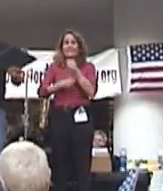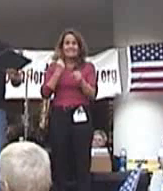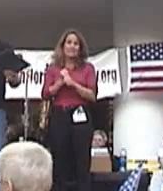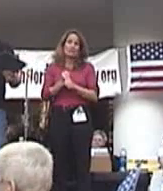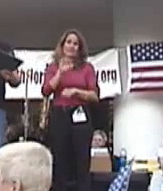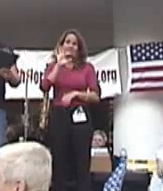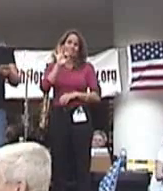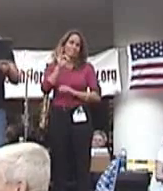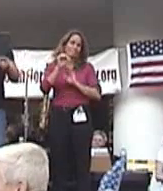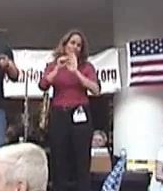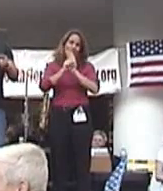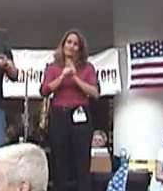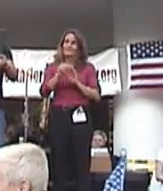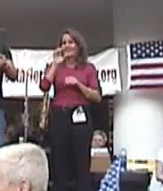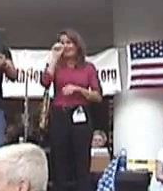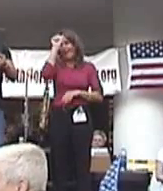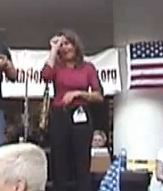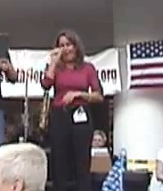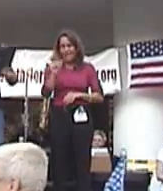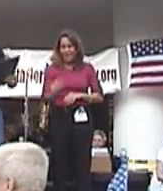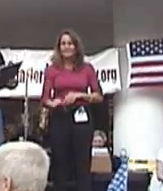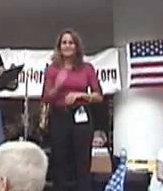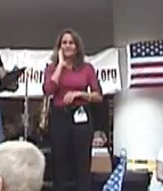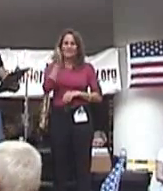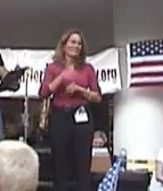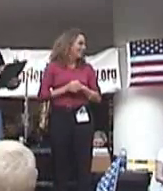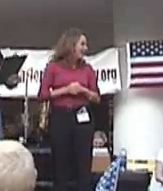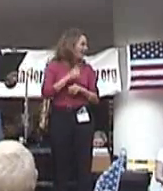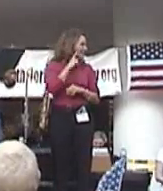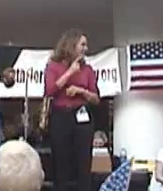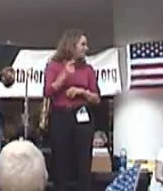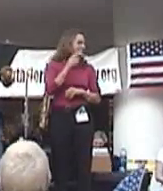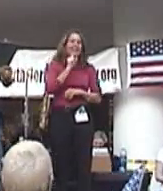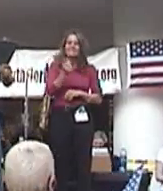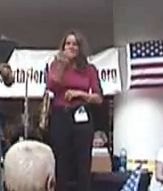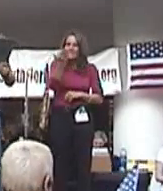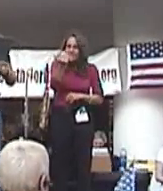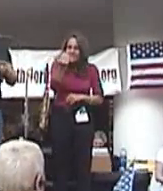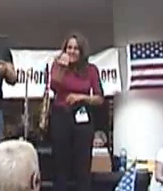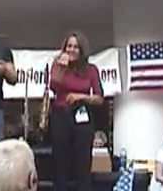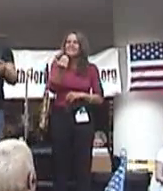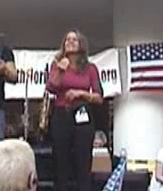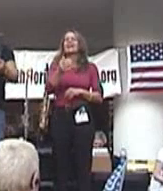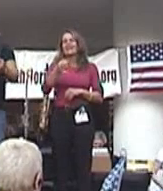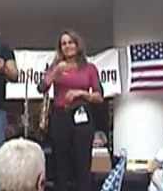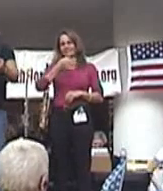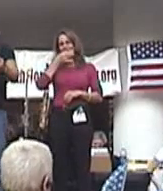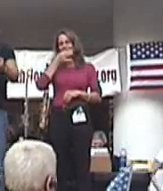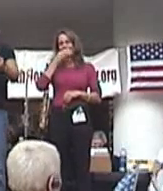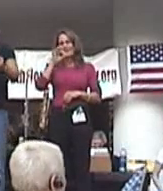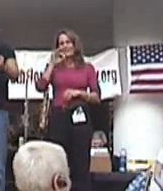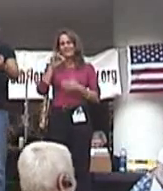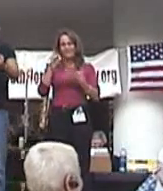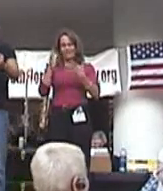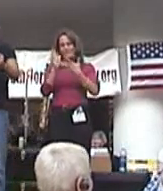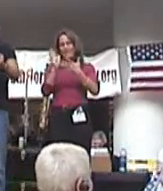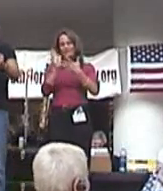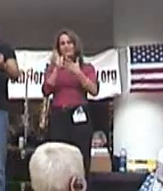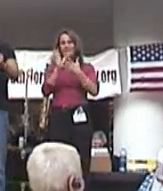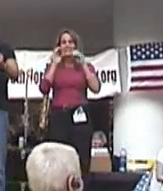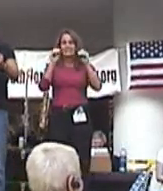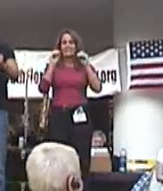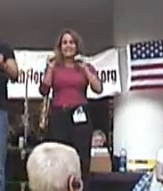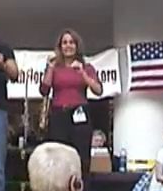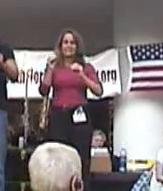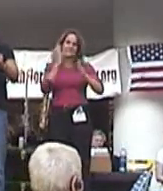You figure you get straight A's eventually. But I think it's she's a 15-year-old freshman. That's what I think it is. She teaches Taekwondo